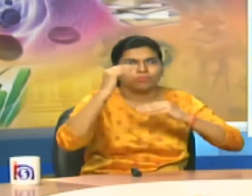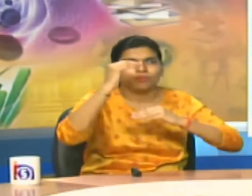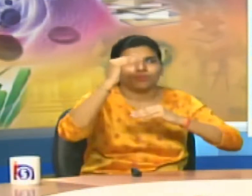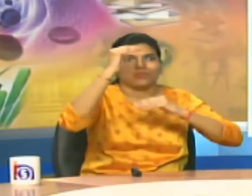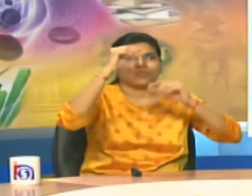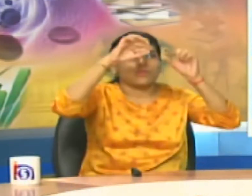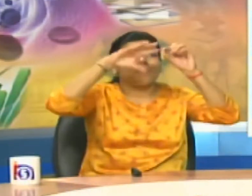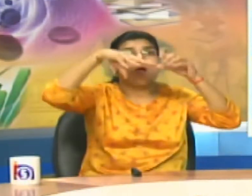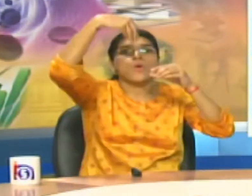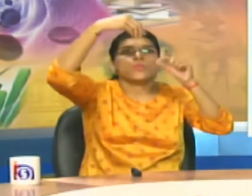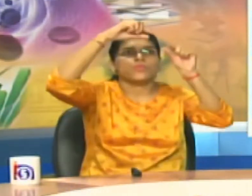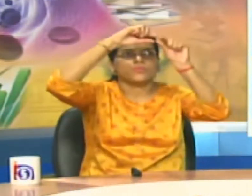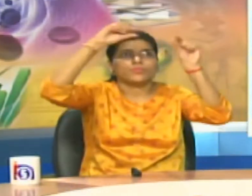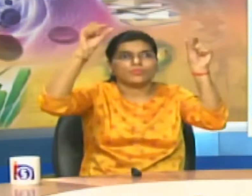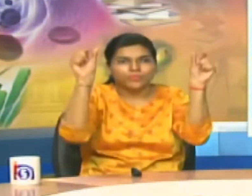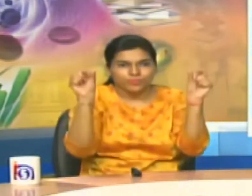This is used for checking